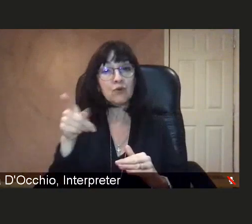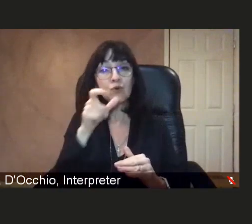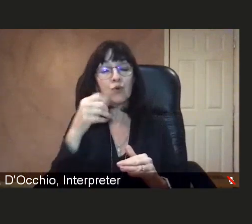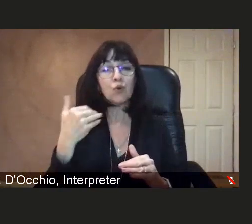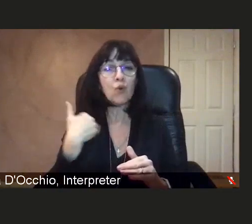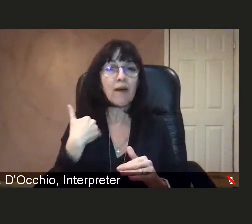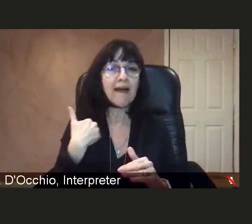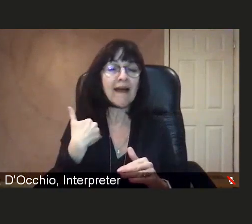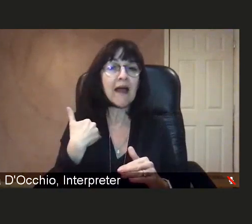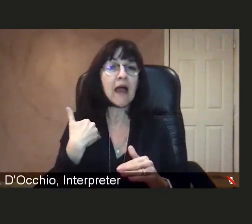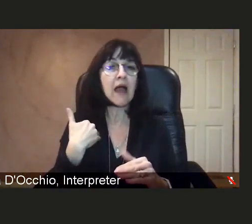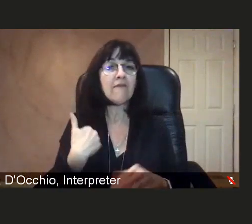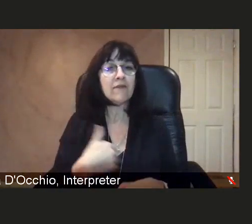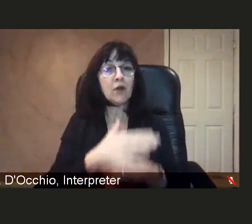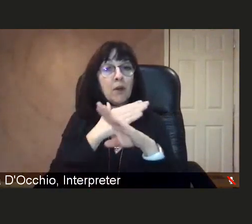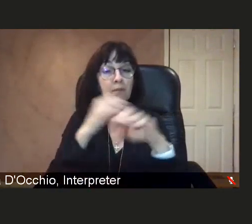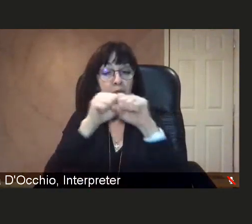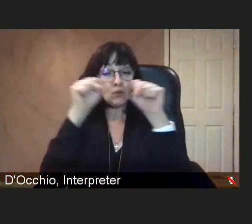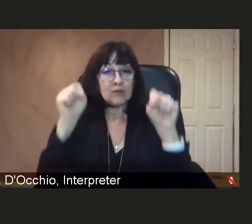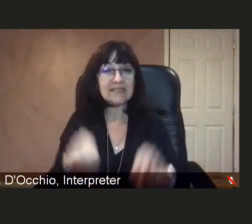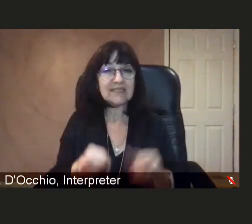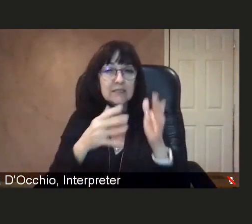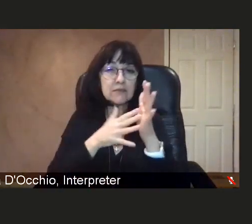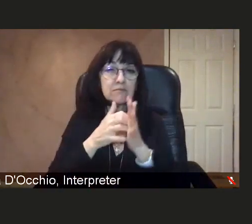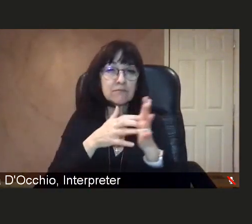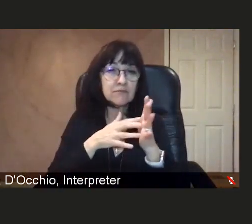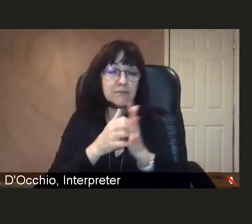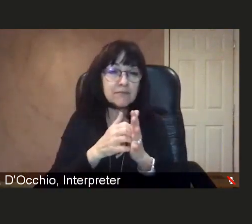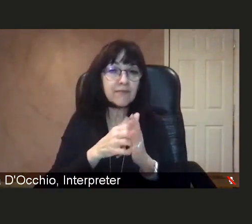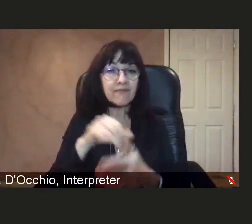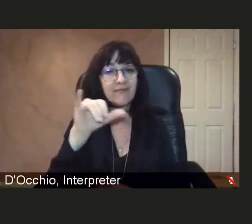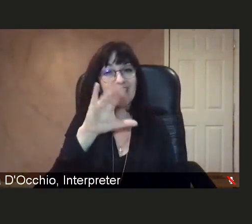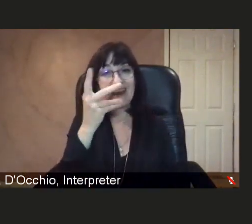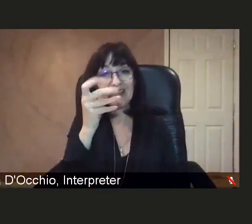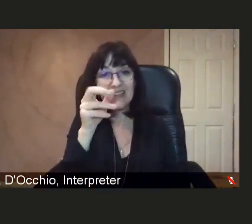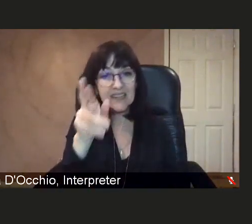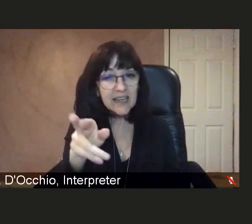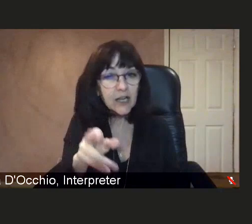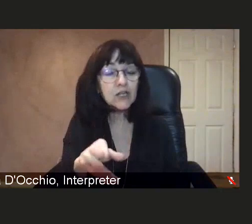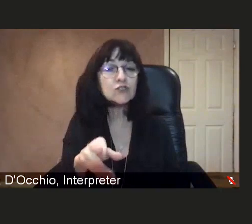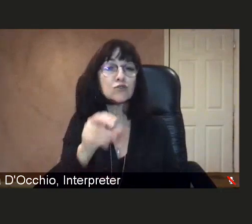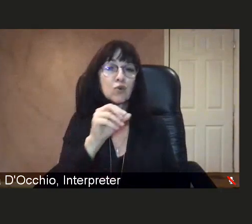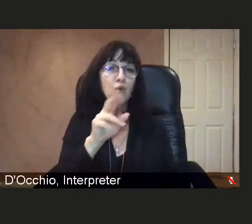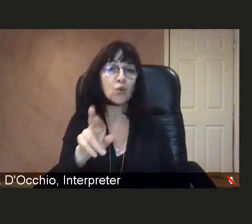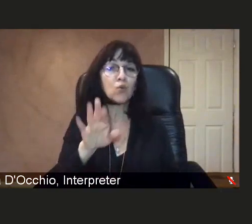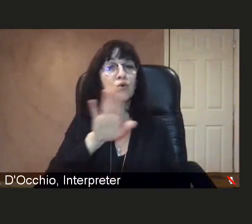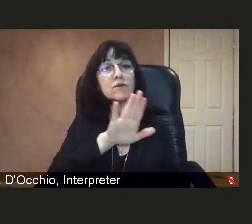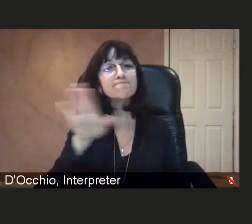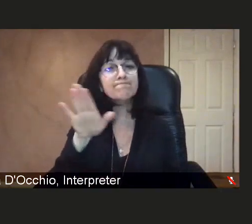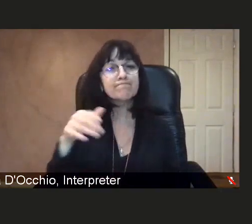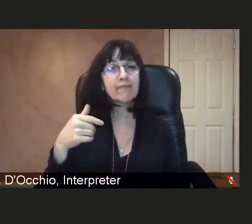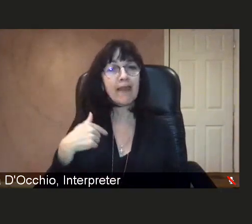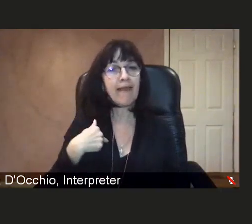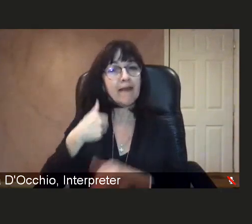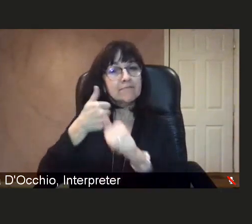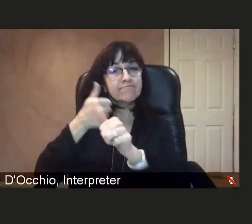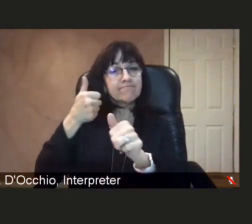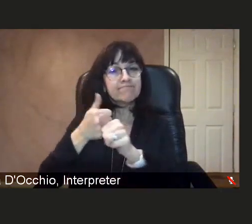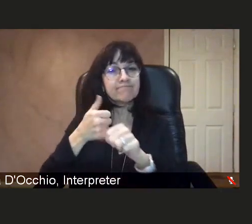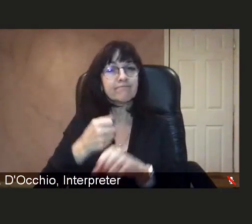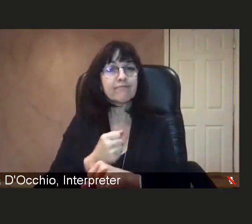like cancers, autoimmune diseases, or even because of medications that we're giving people to treat